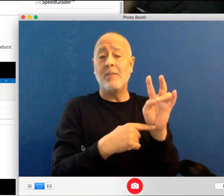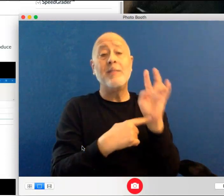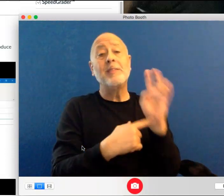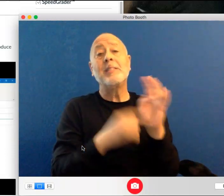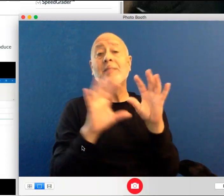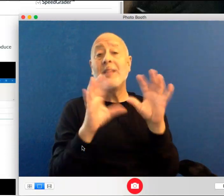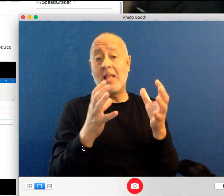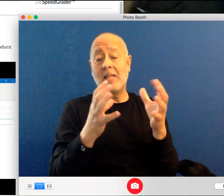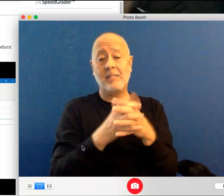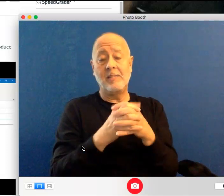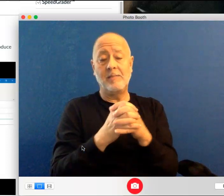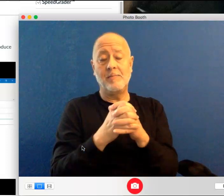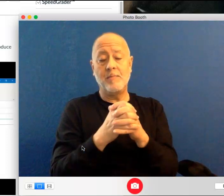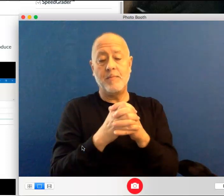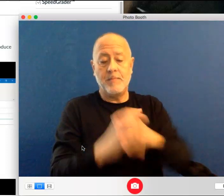this year.